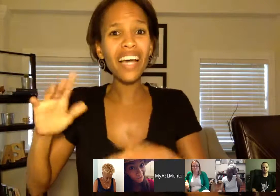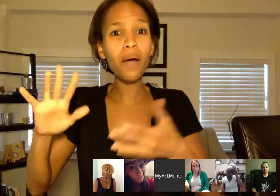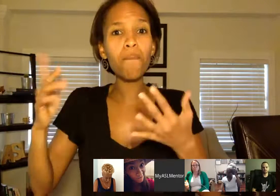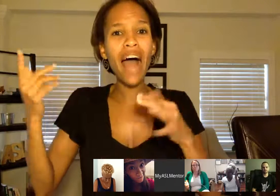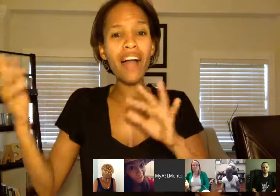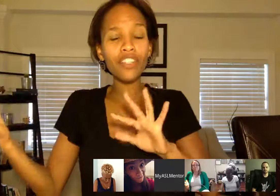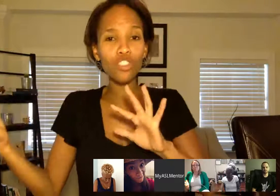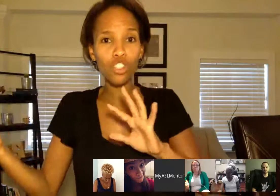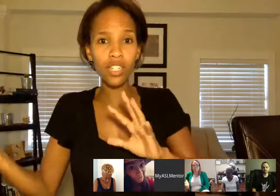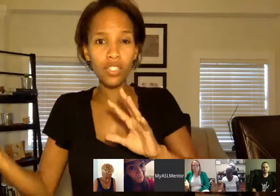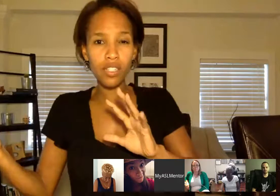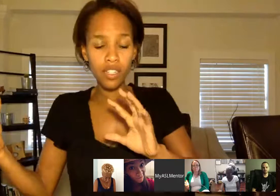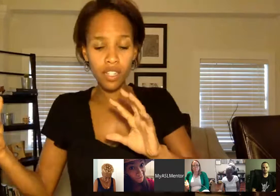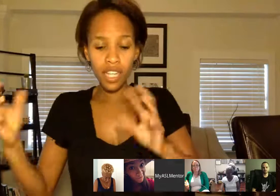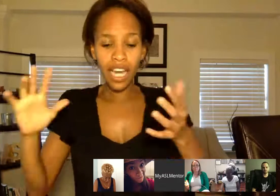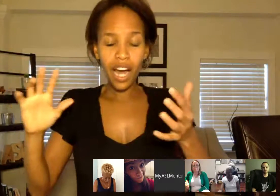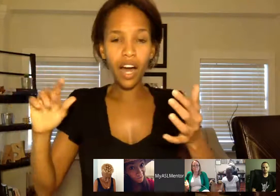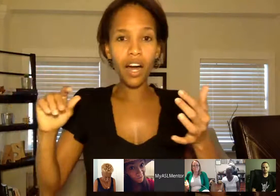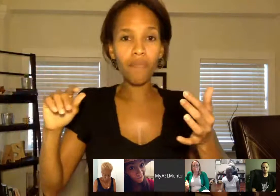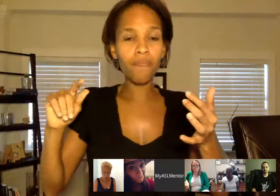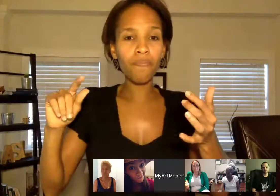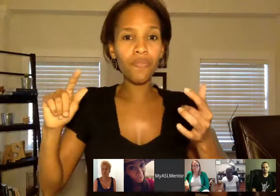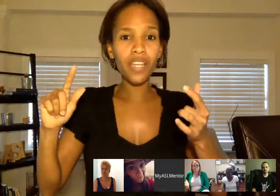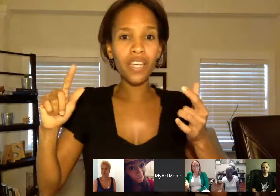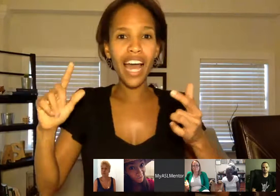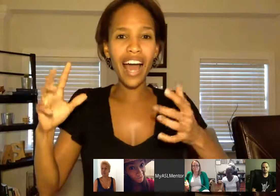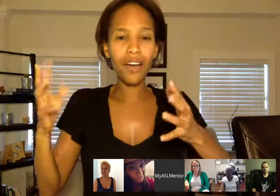Something like a balance sheet.